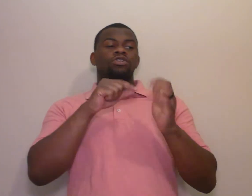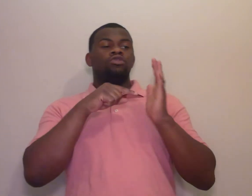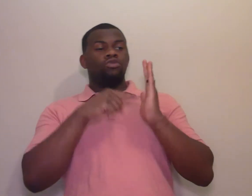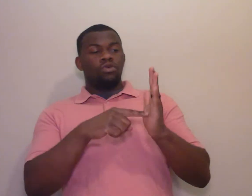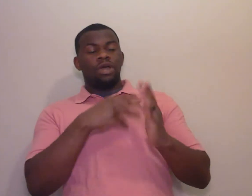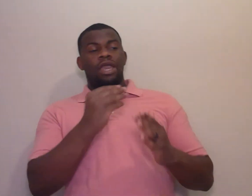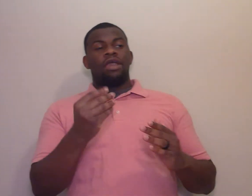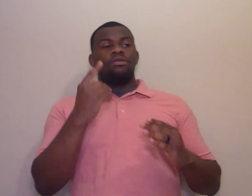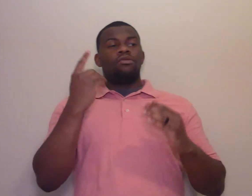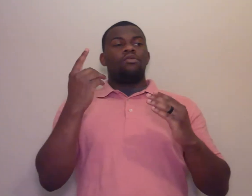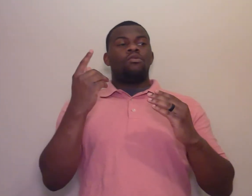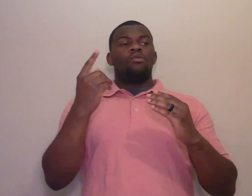on the hire date you enter.